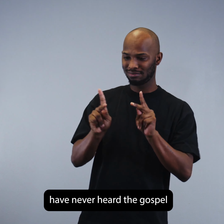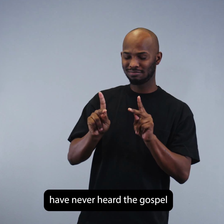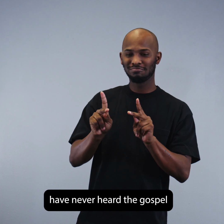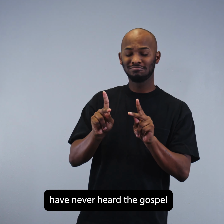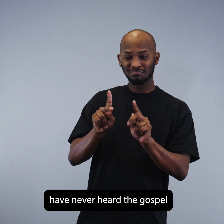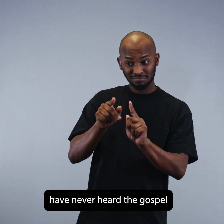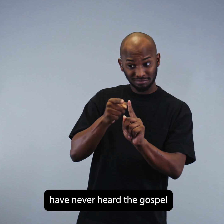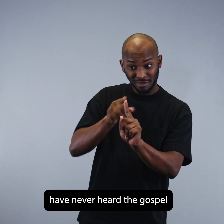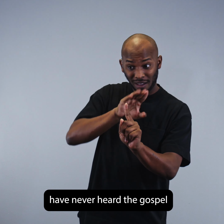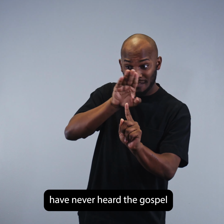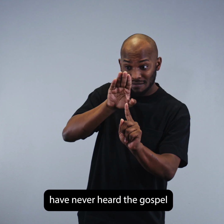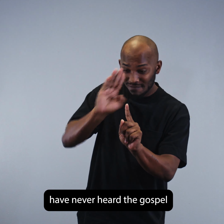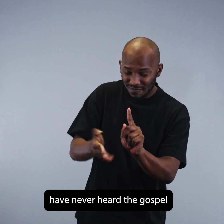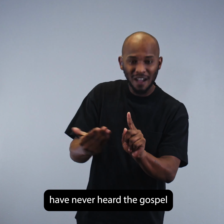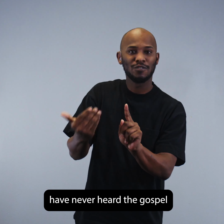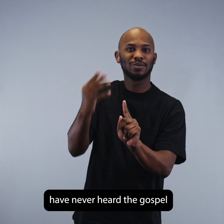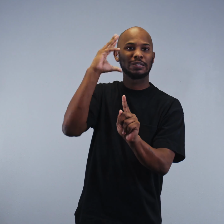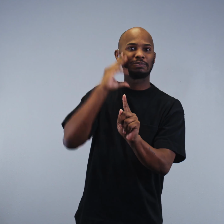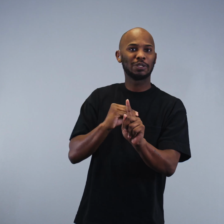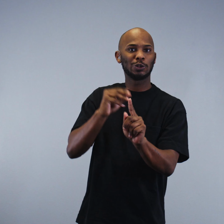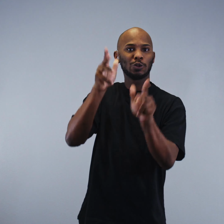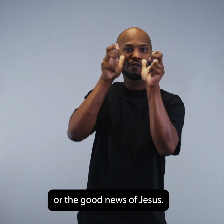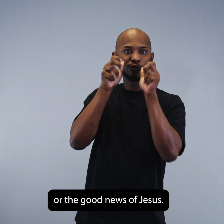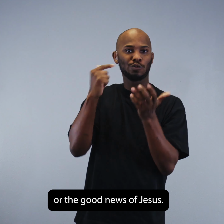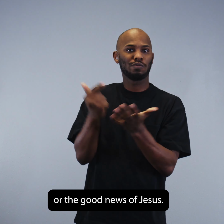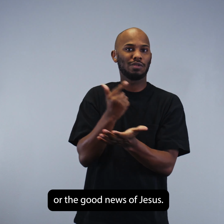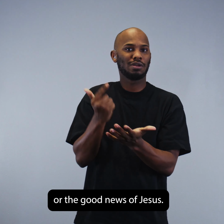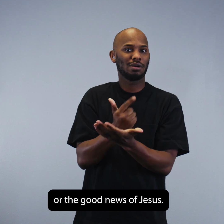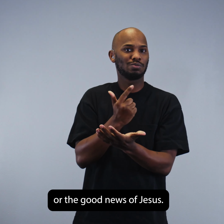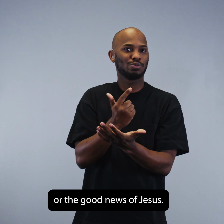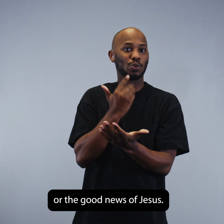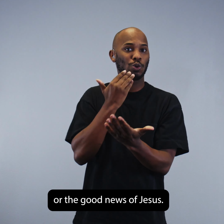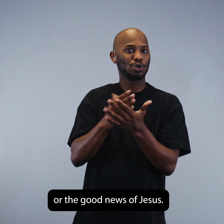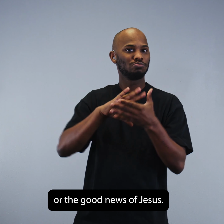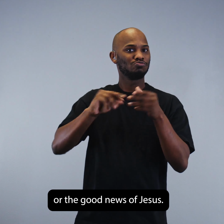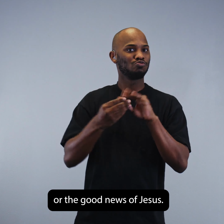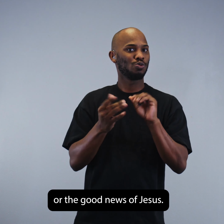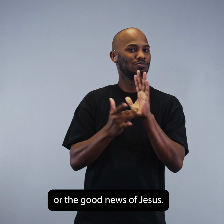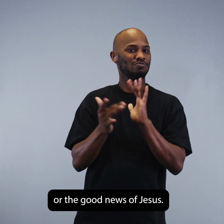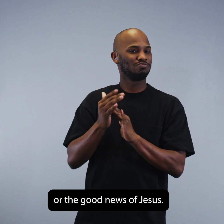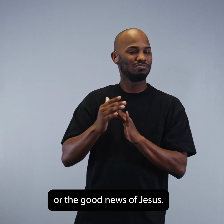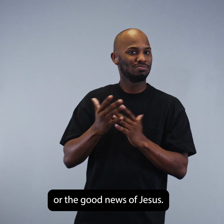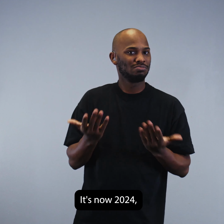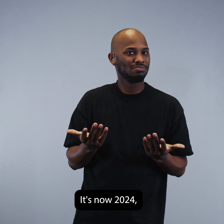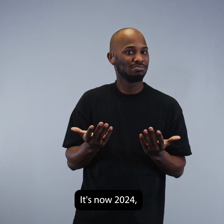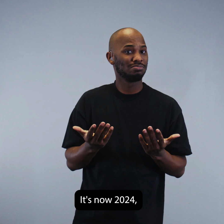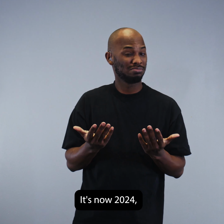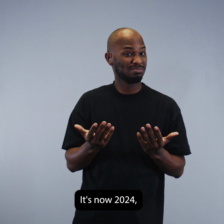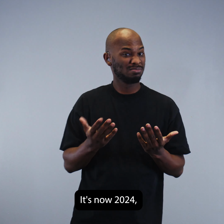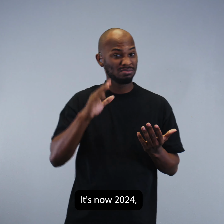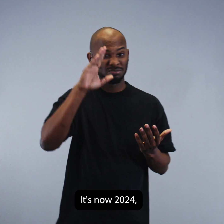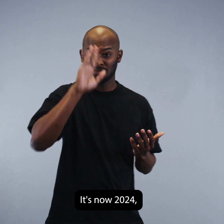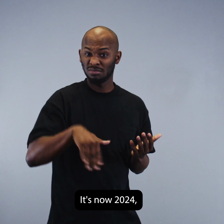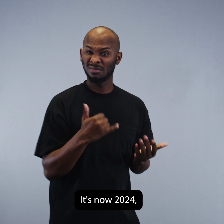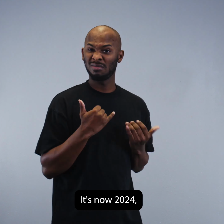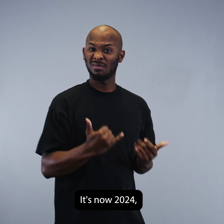heard the gospel or the good news of Jesus. It's now